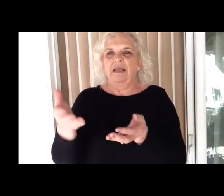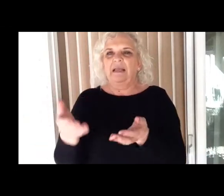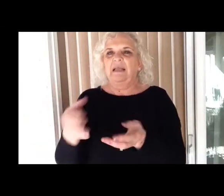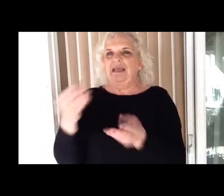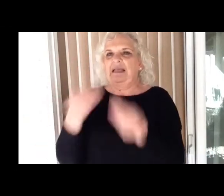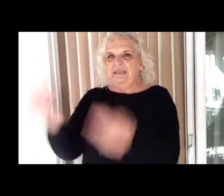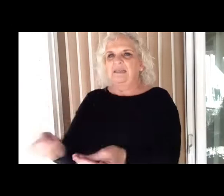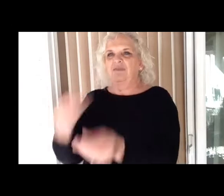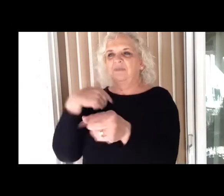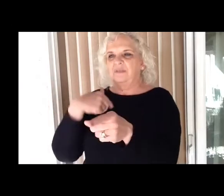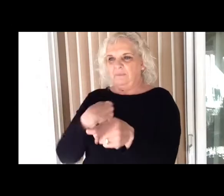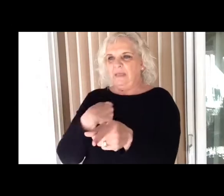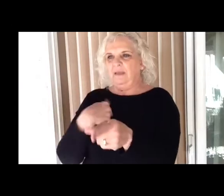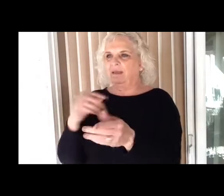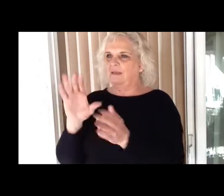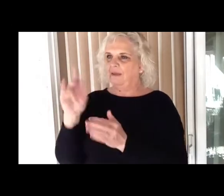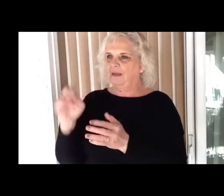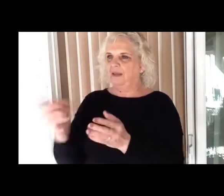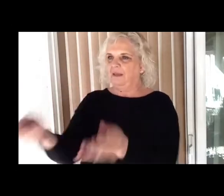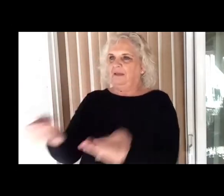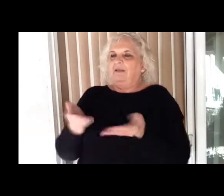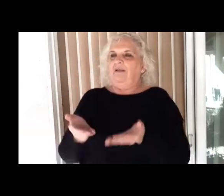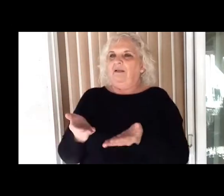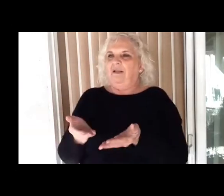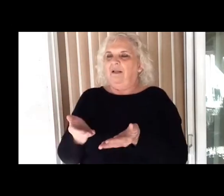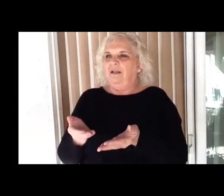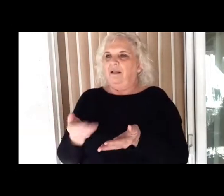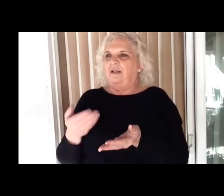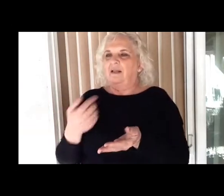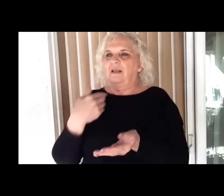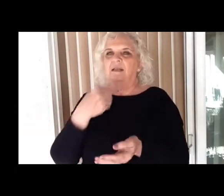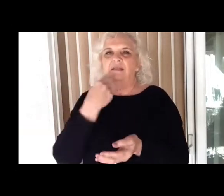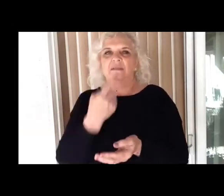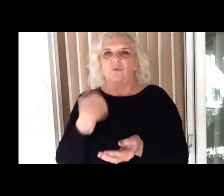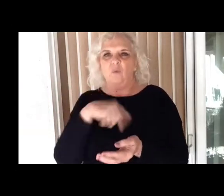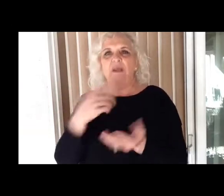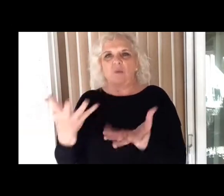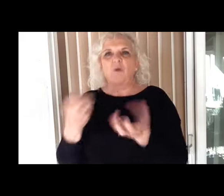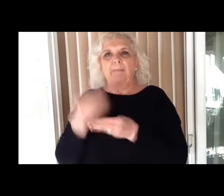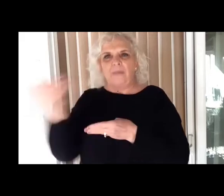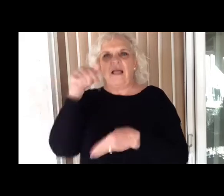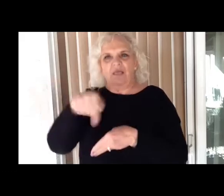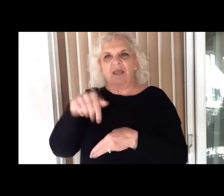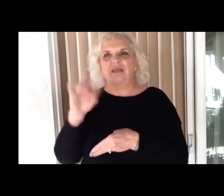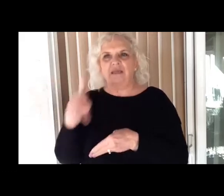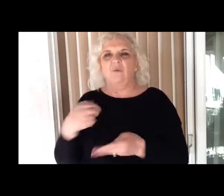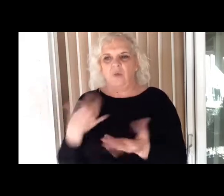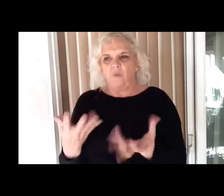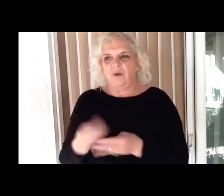cake. And I said to the lady, "We want to buy this cake." And she says, "What?"